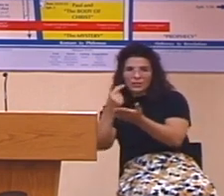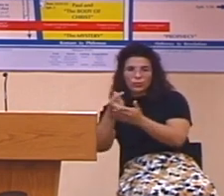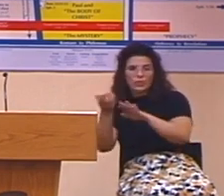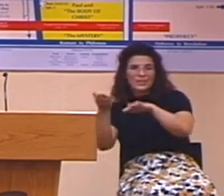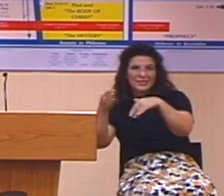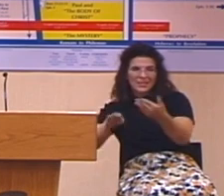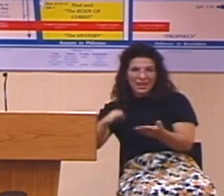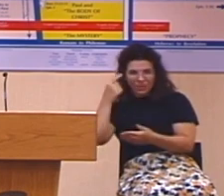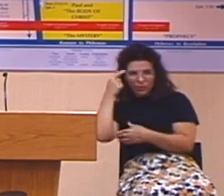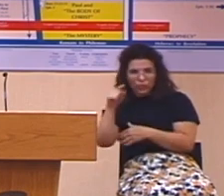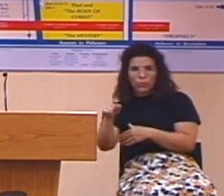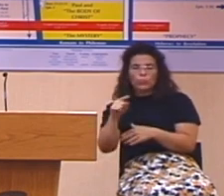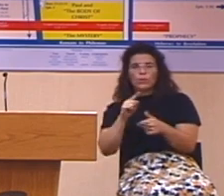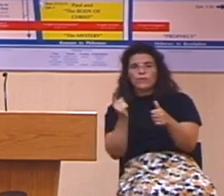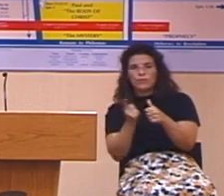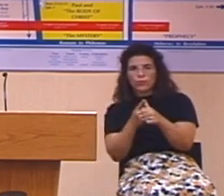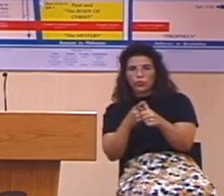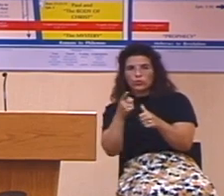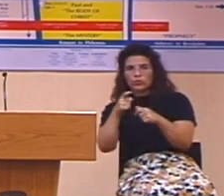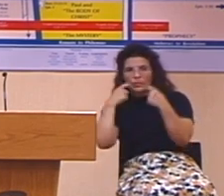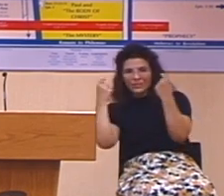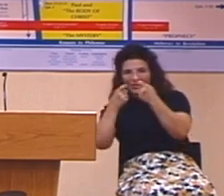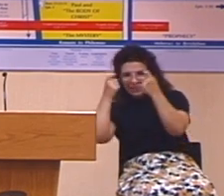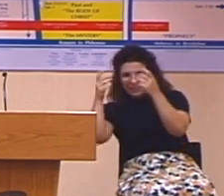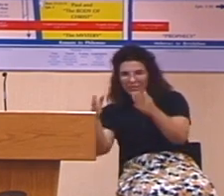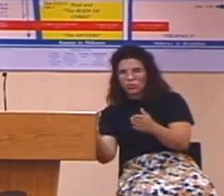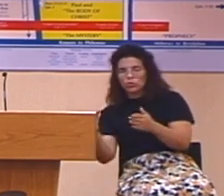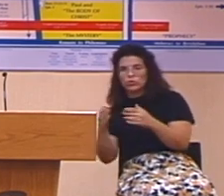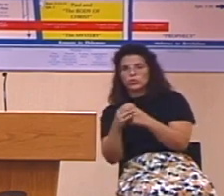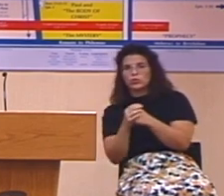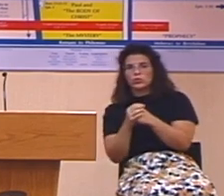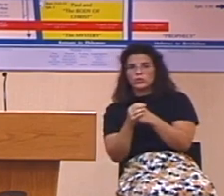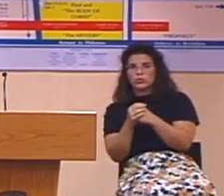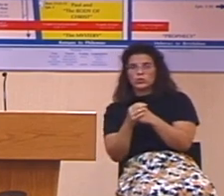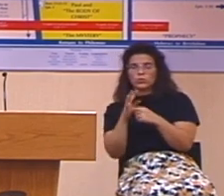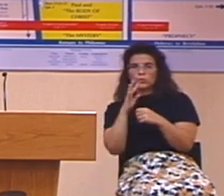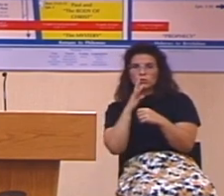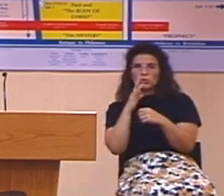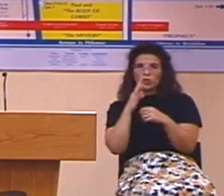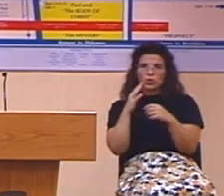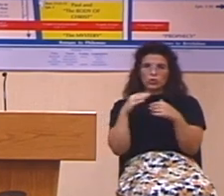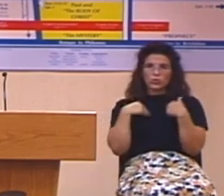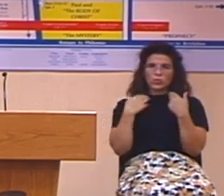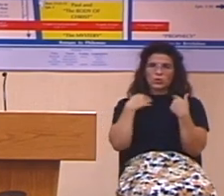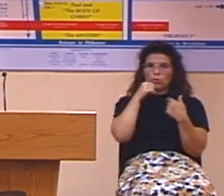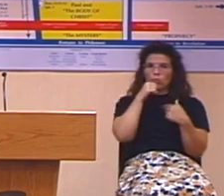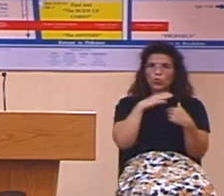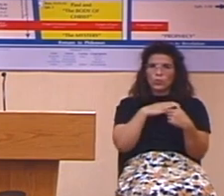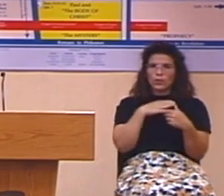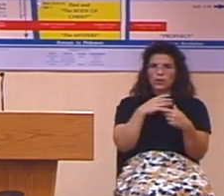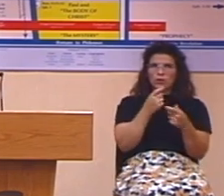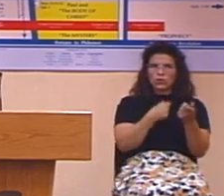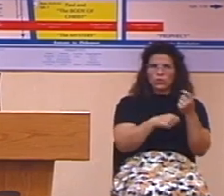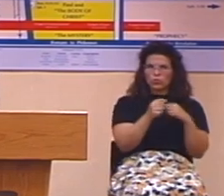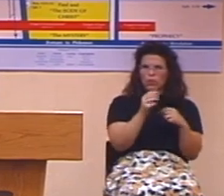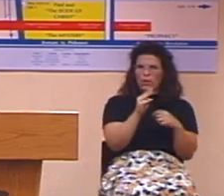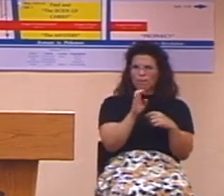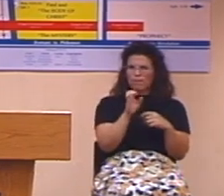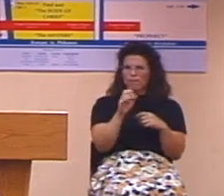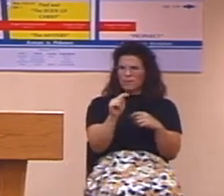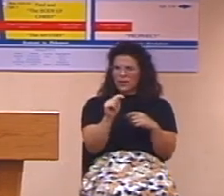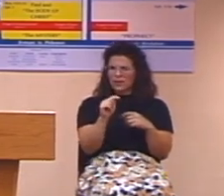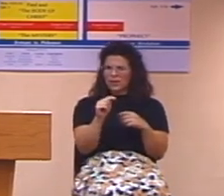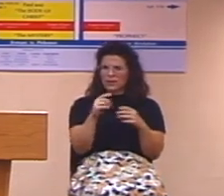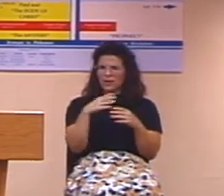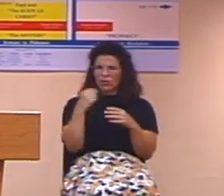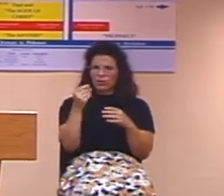died for, first of all, you're a sinner. We talked to a young lady at our swap meet outing. She did not even